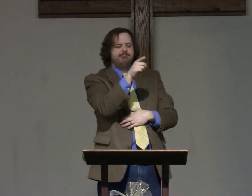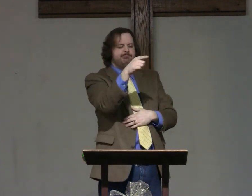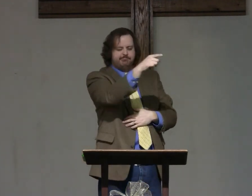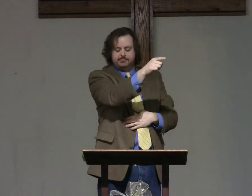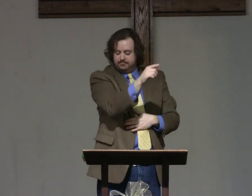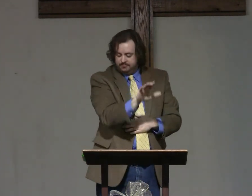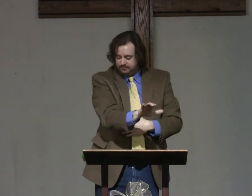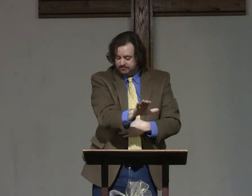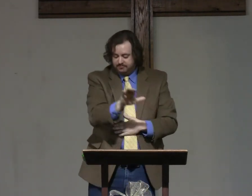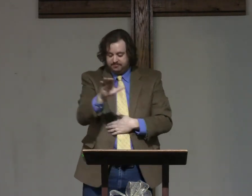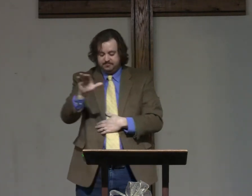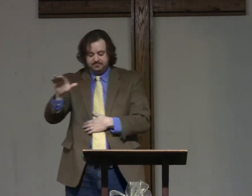them go free.